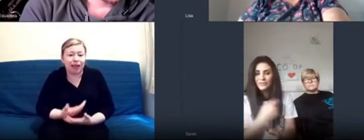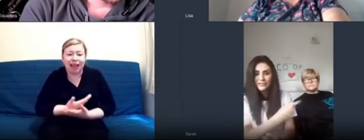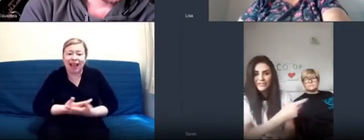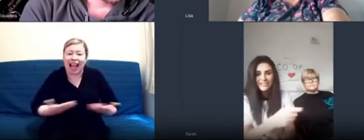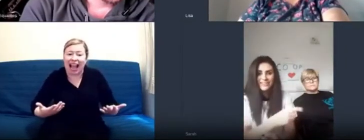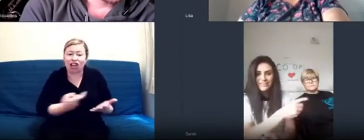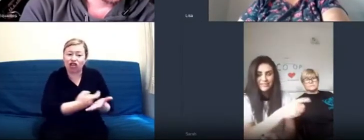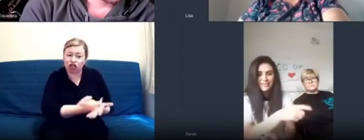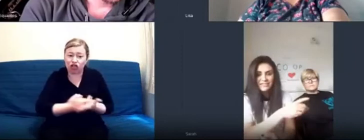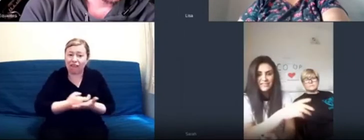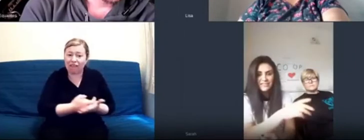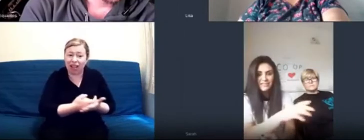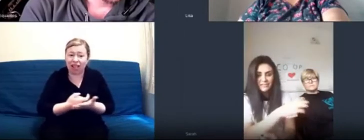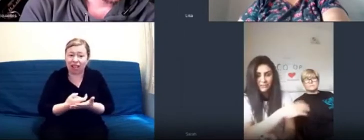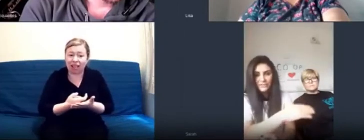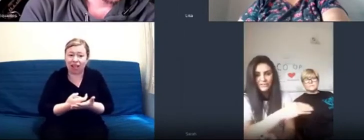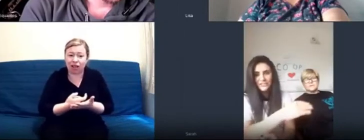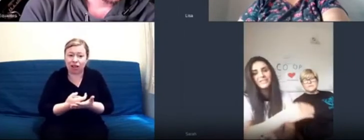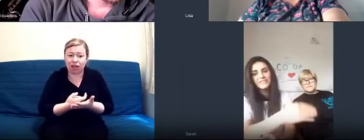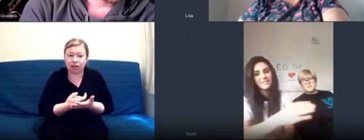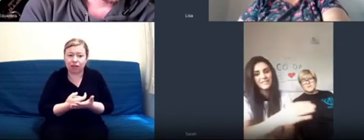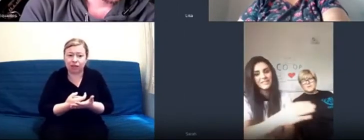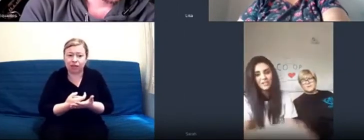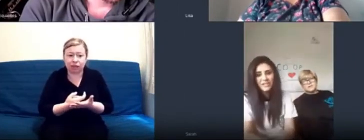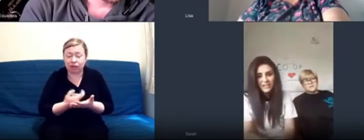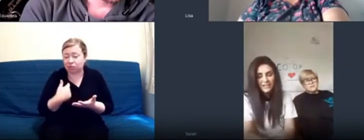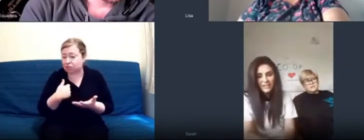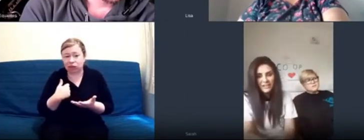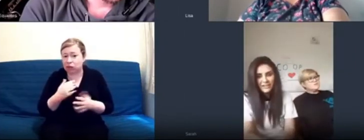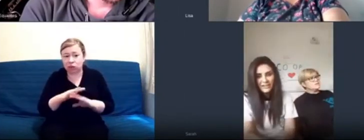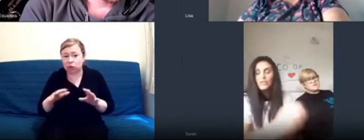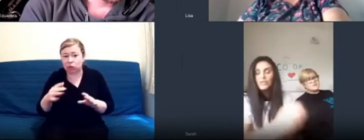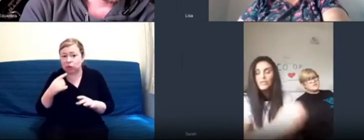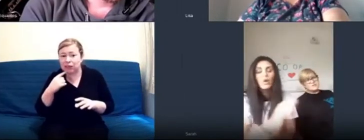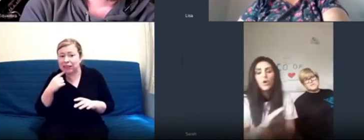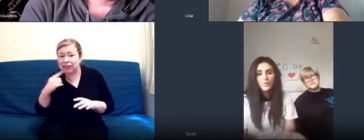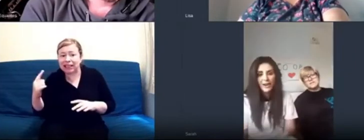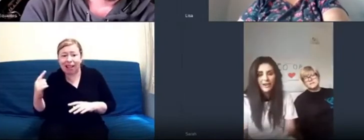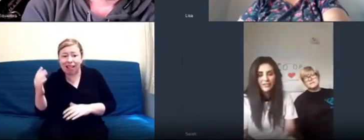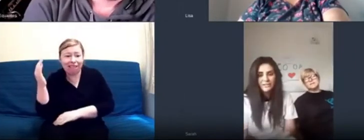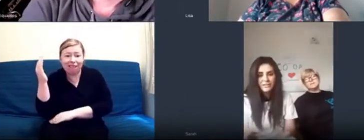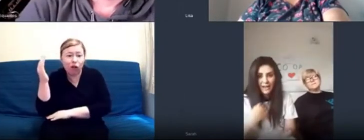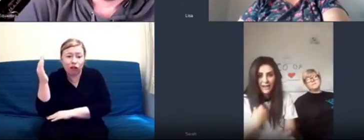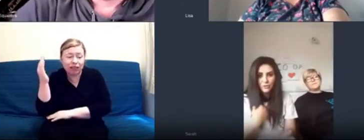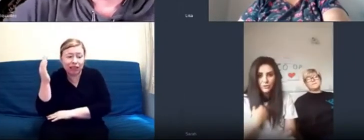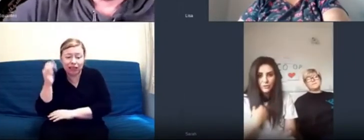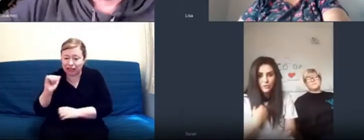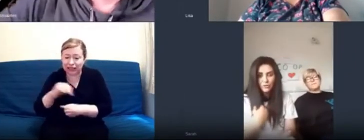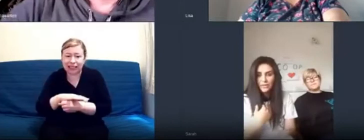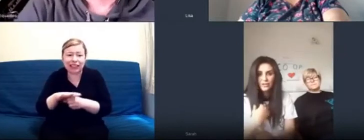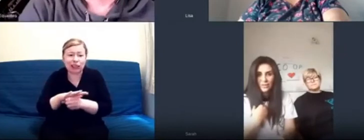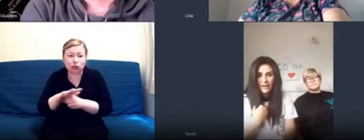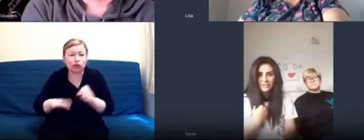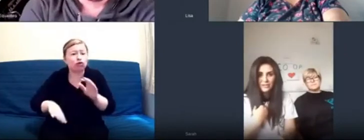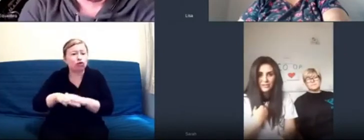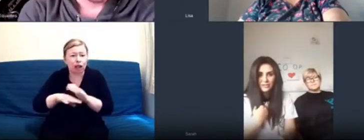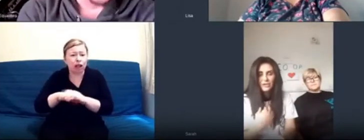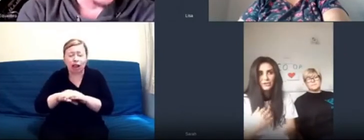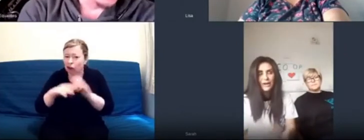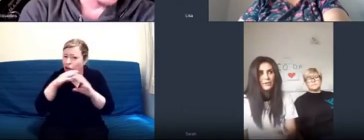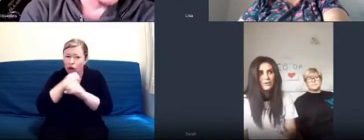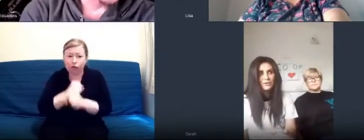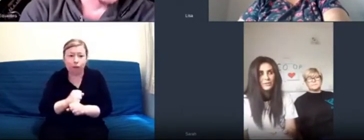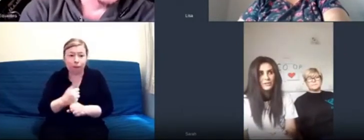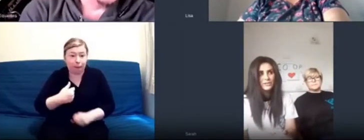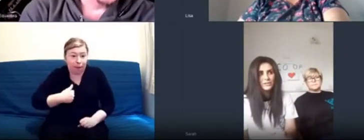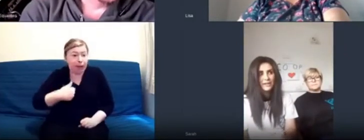I don't even tell them, the volunteers, the situation. You don't need to know. It's all private. I know that matters. So